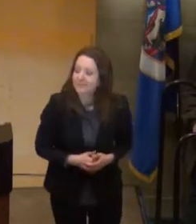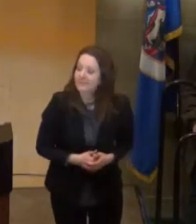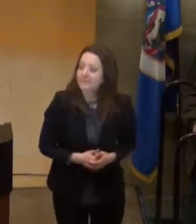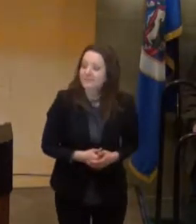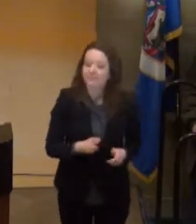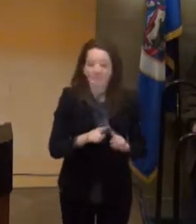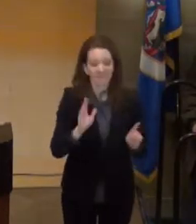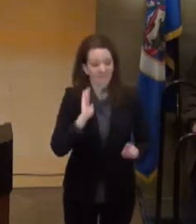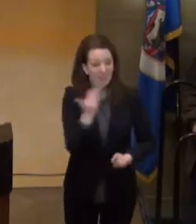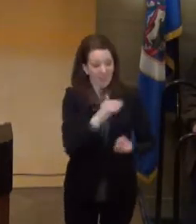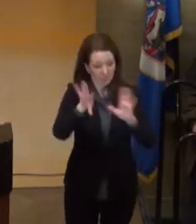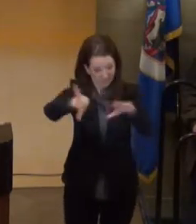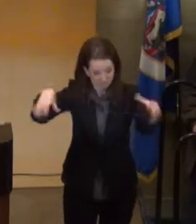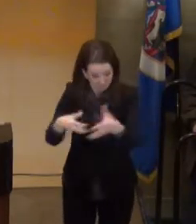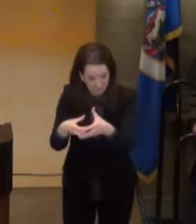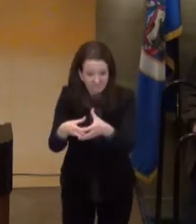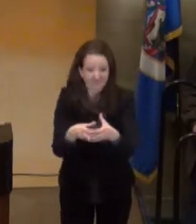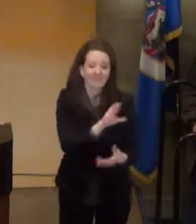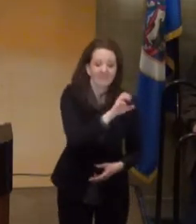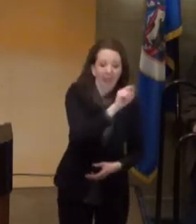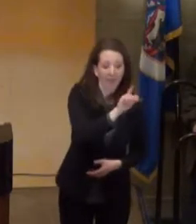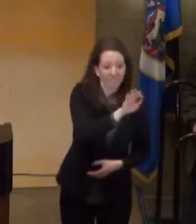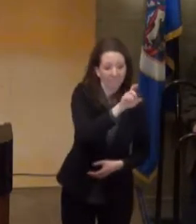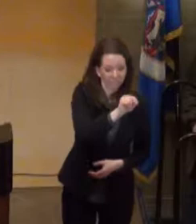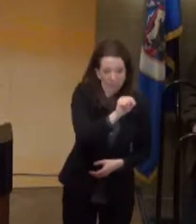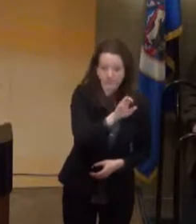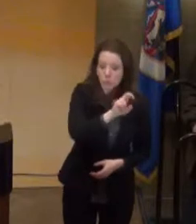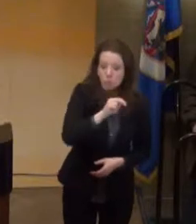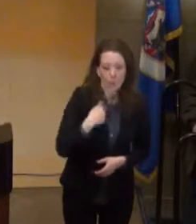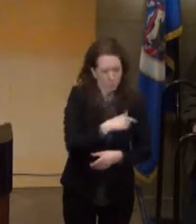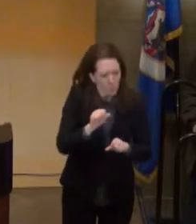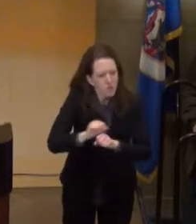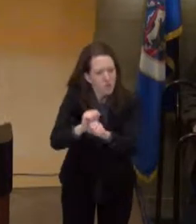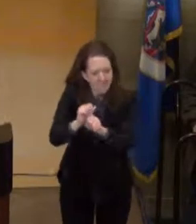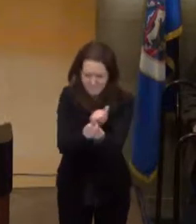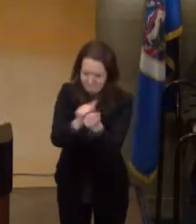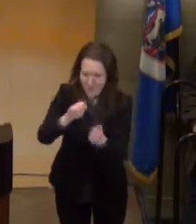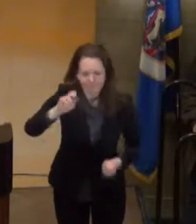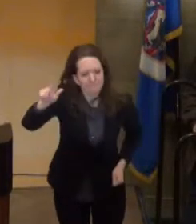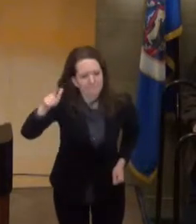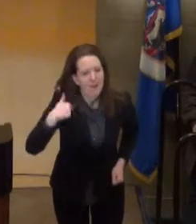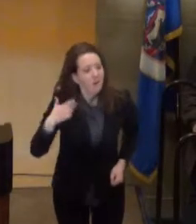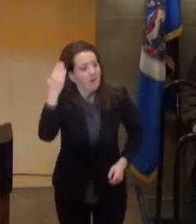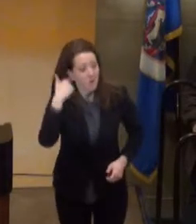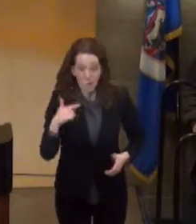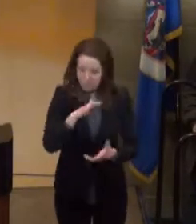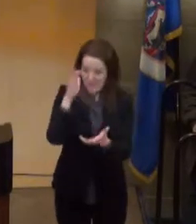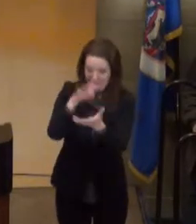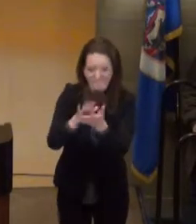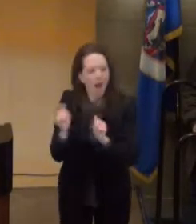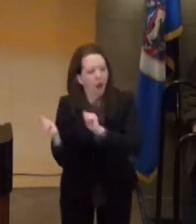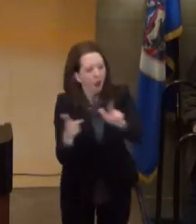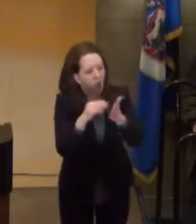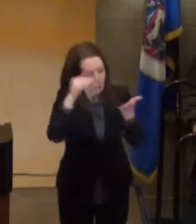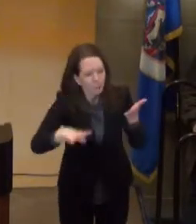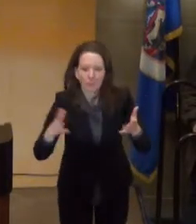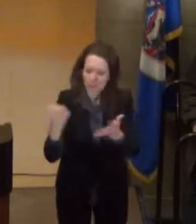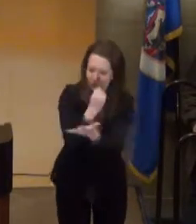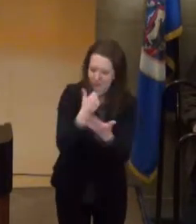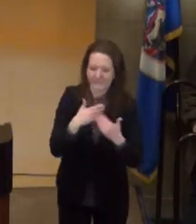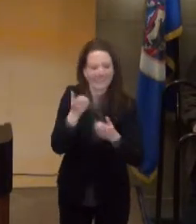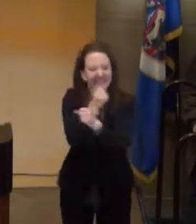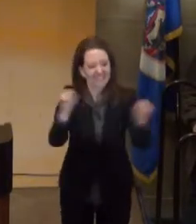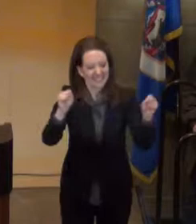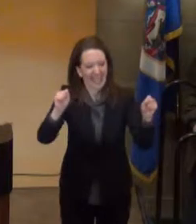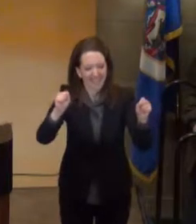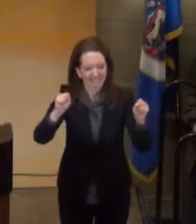But our coalition and Out Front Minnesota is working to pass this bill because we believe all students deserve a safe learning